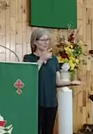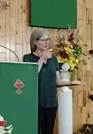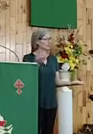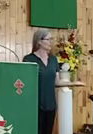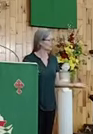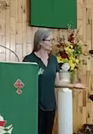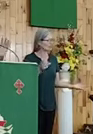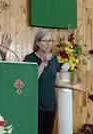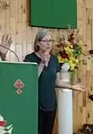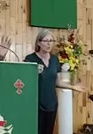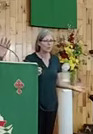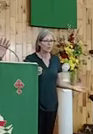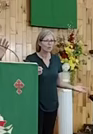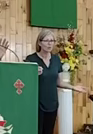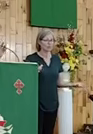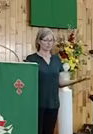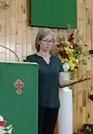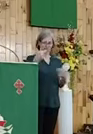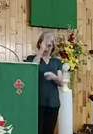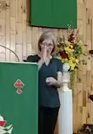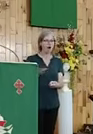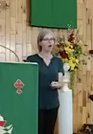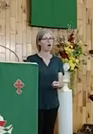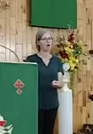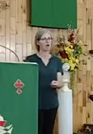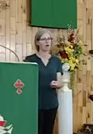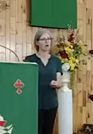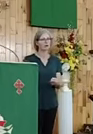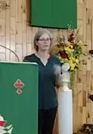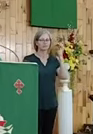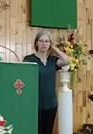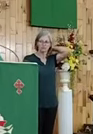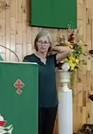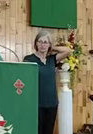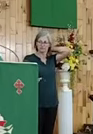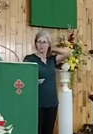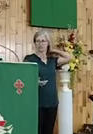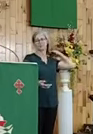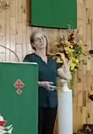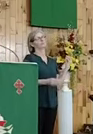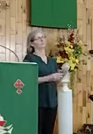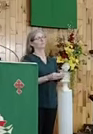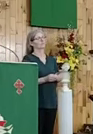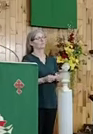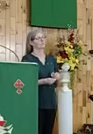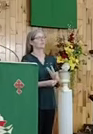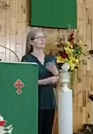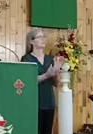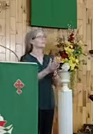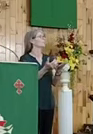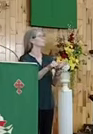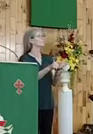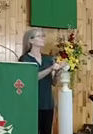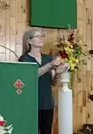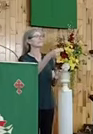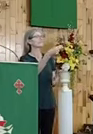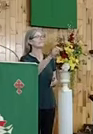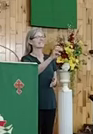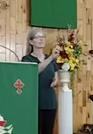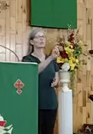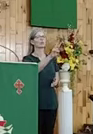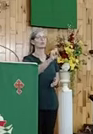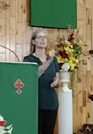all things well? Well, he's God. If we turn our Bibles quickly to the book of Hebrews, Hebrews reminds us clearly who